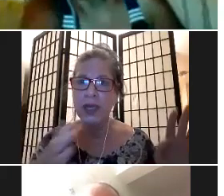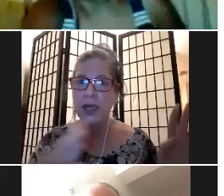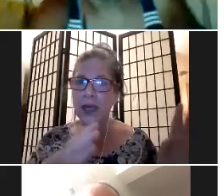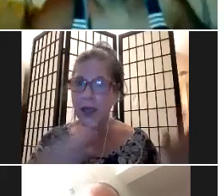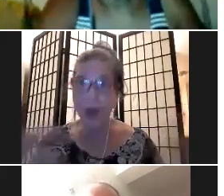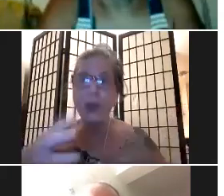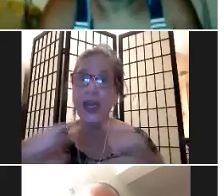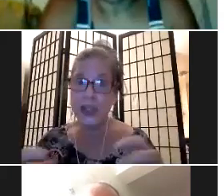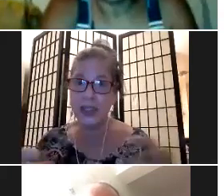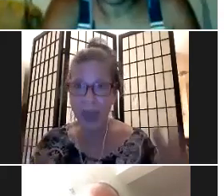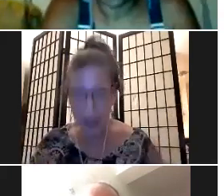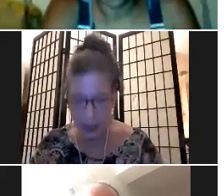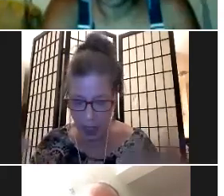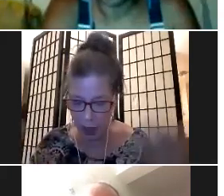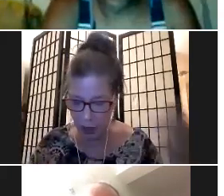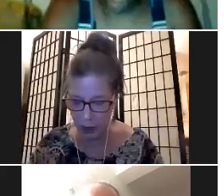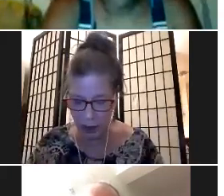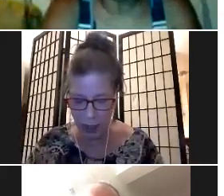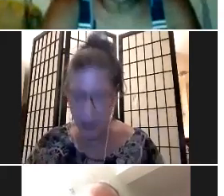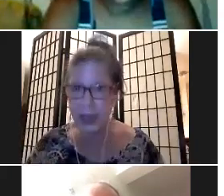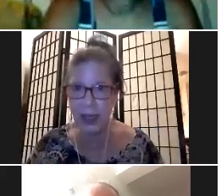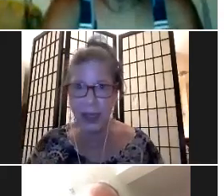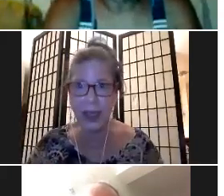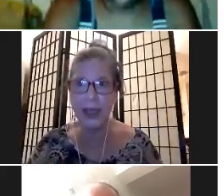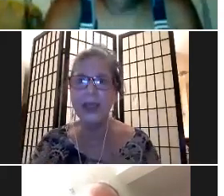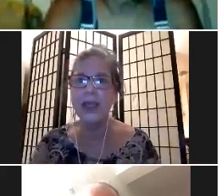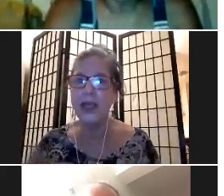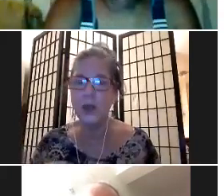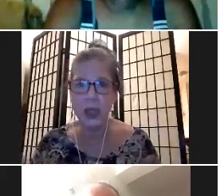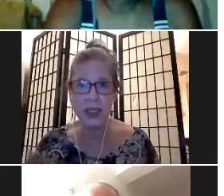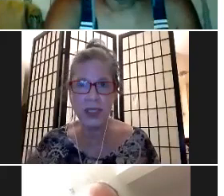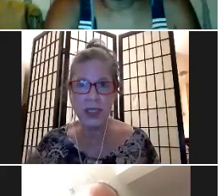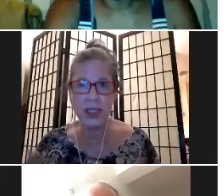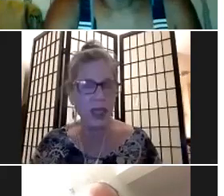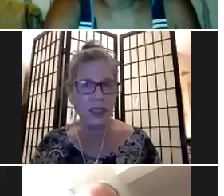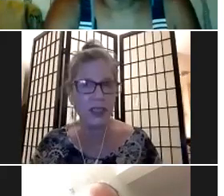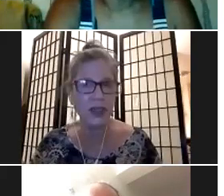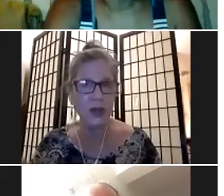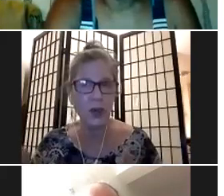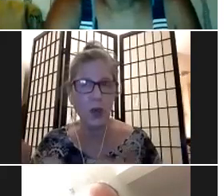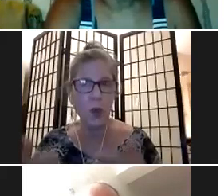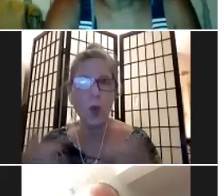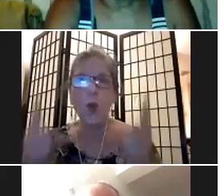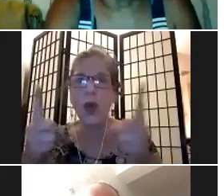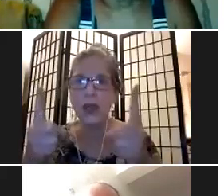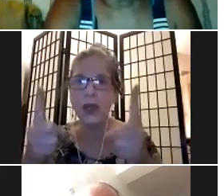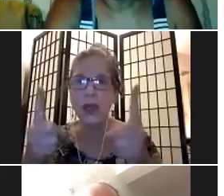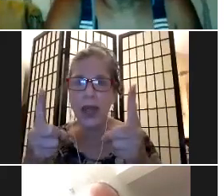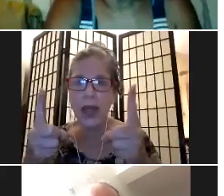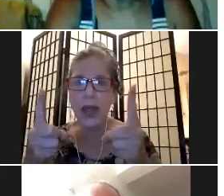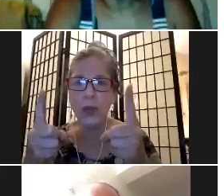using combinations, ASL, Mm-hmm. SEE. Mm-hmm. It wasn't just